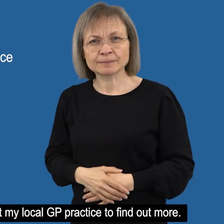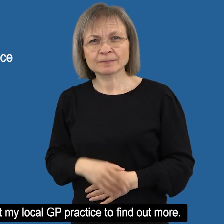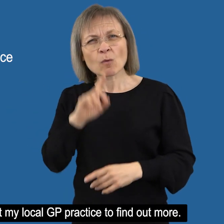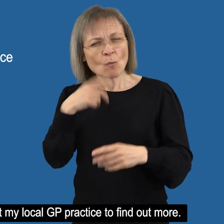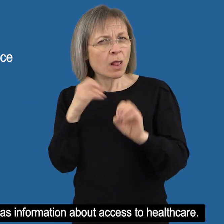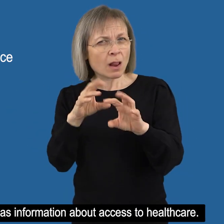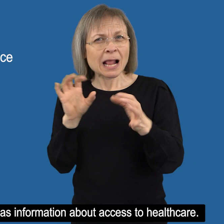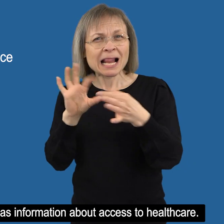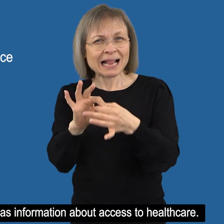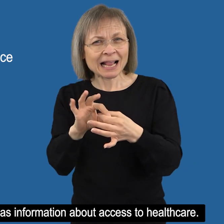to healthcare: